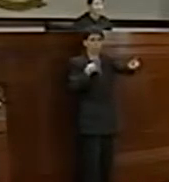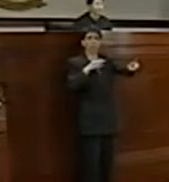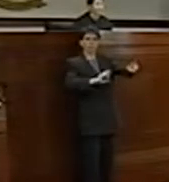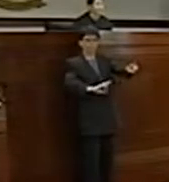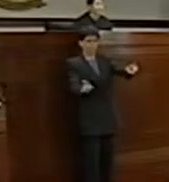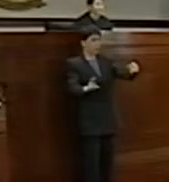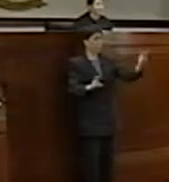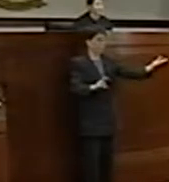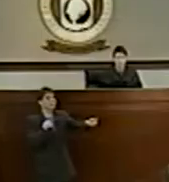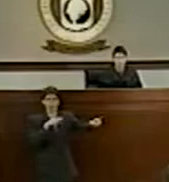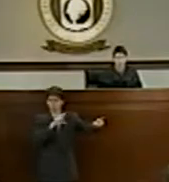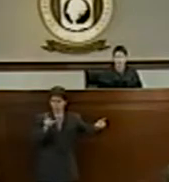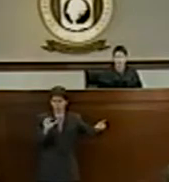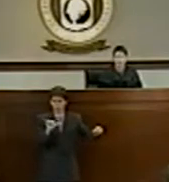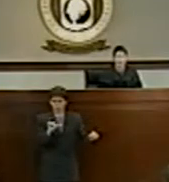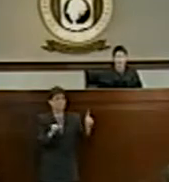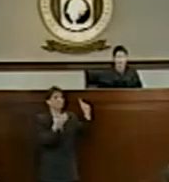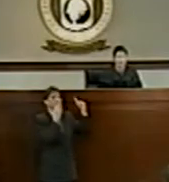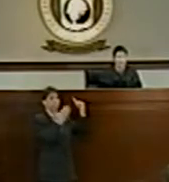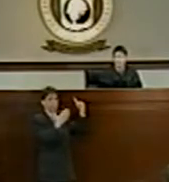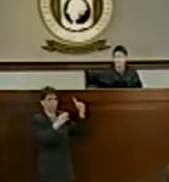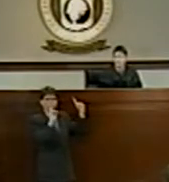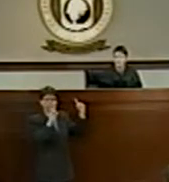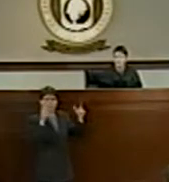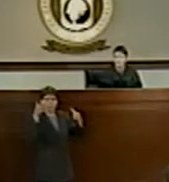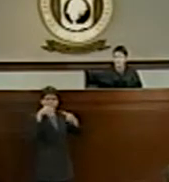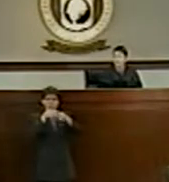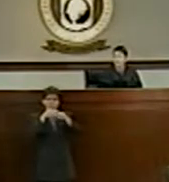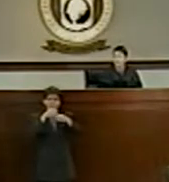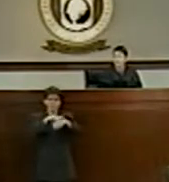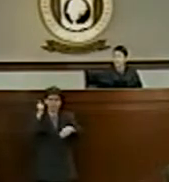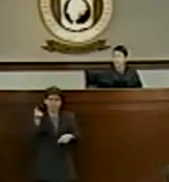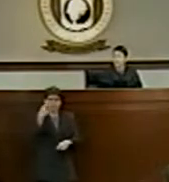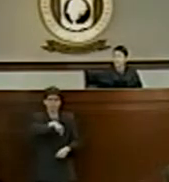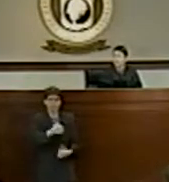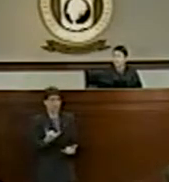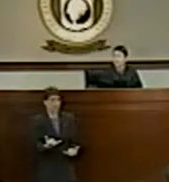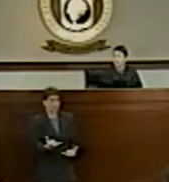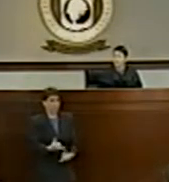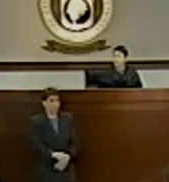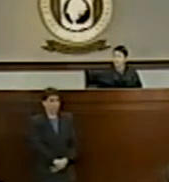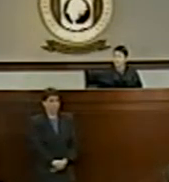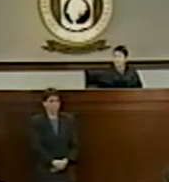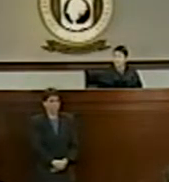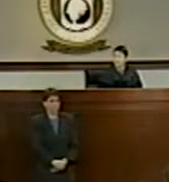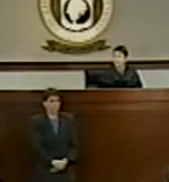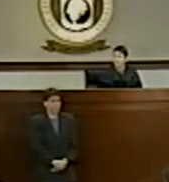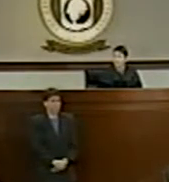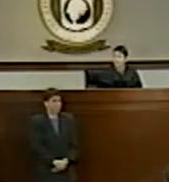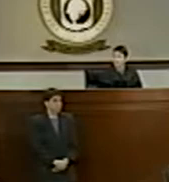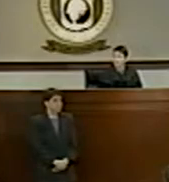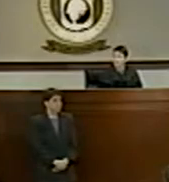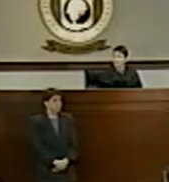proceed. The state is ready as well, Your Honor. Okay, let's bring in the first group.